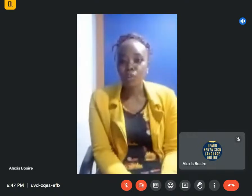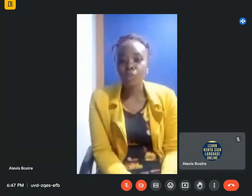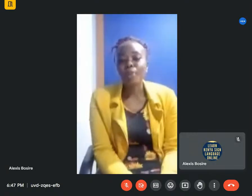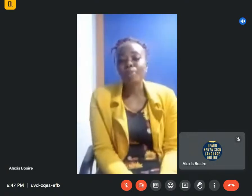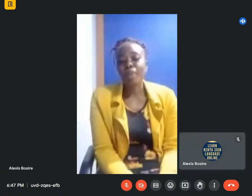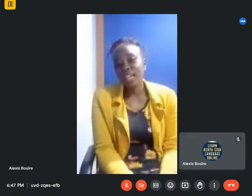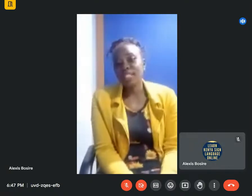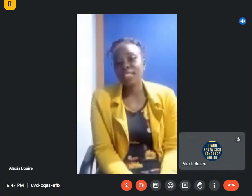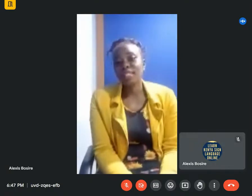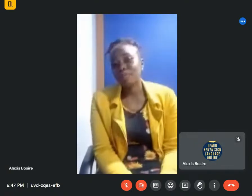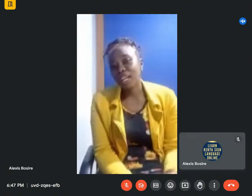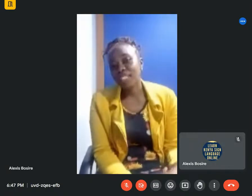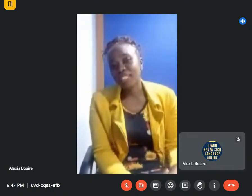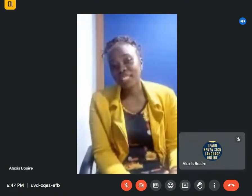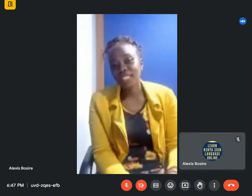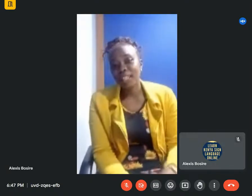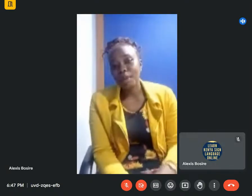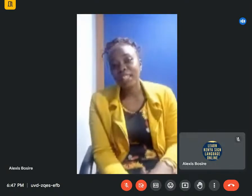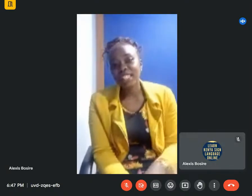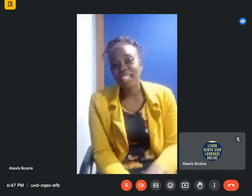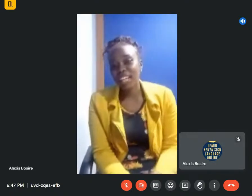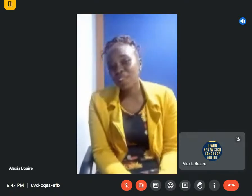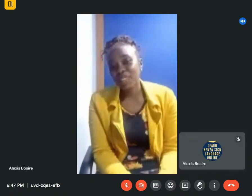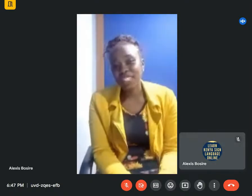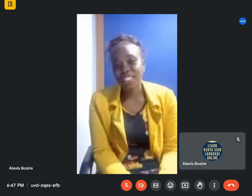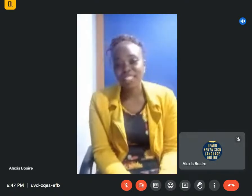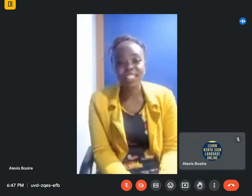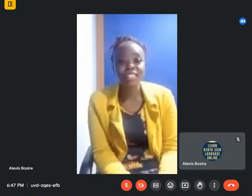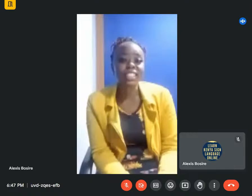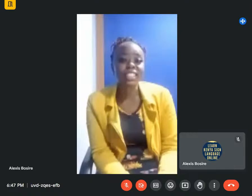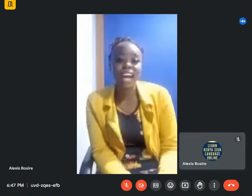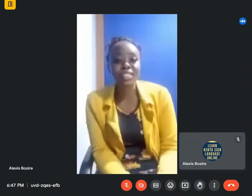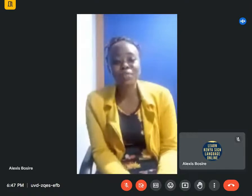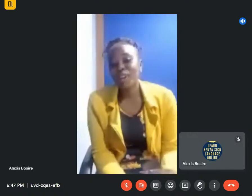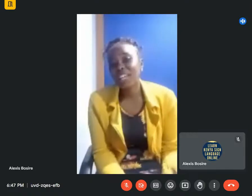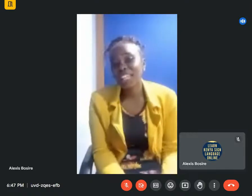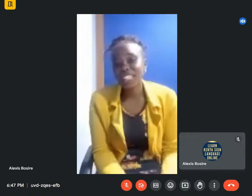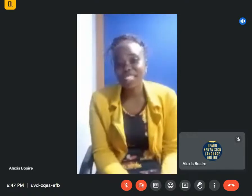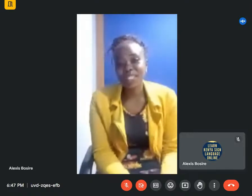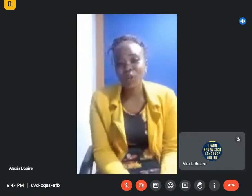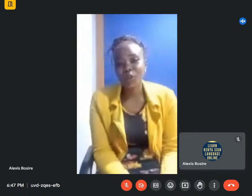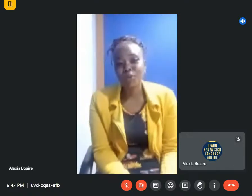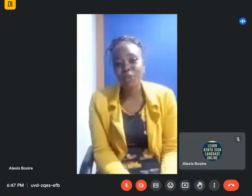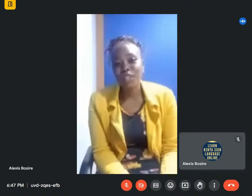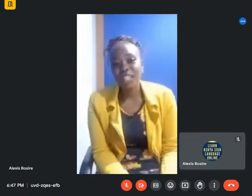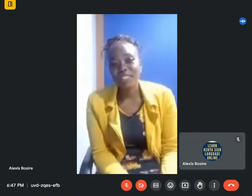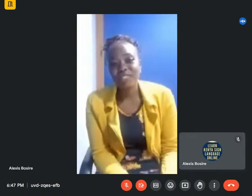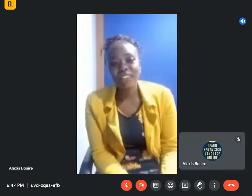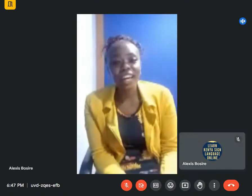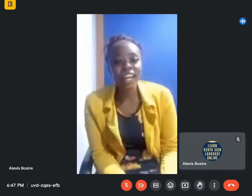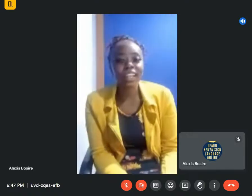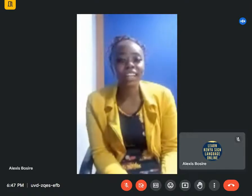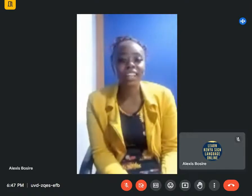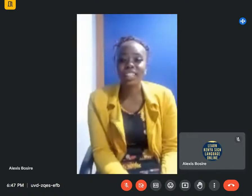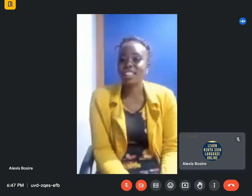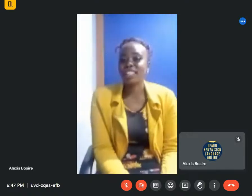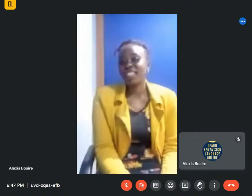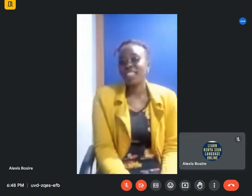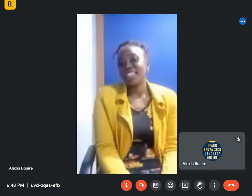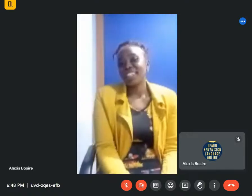So practice. Imagine sign language, it's not hard. Simeona hata nyinyi sio ngumu. It's very easy.